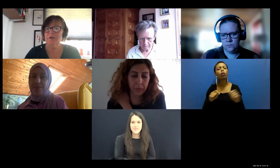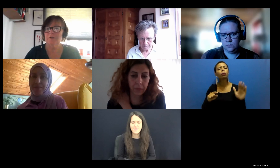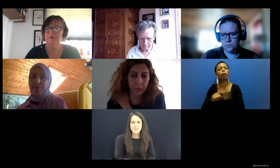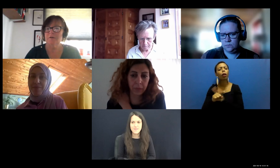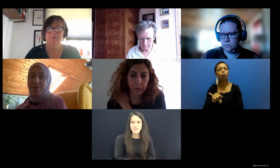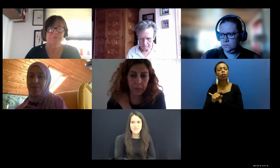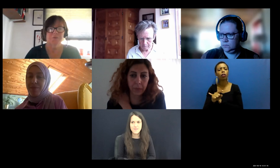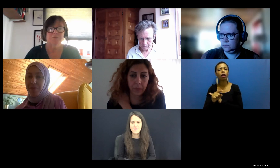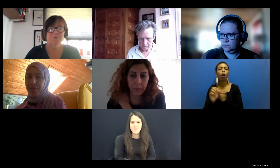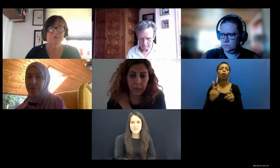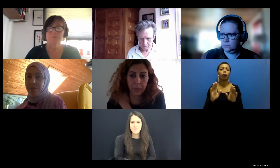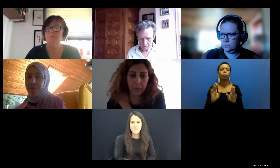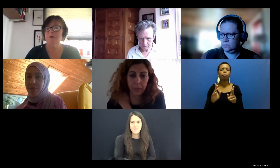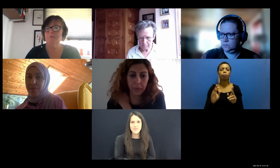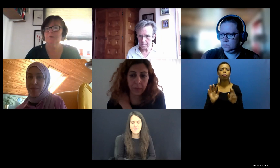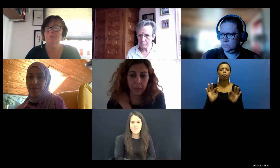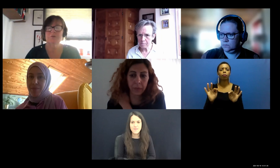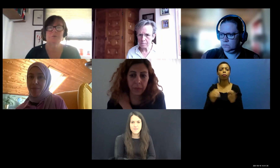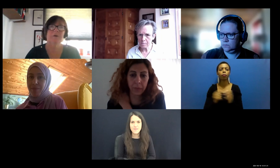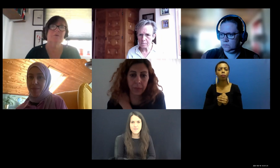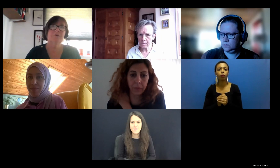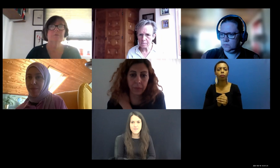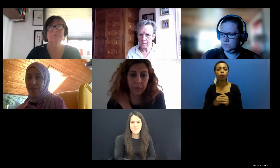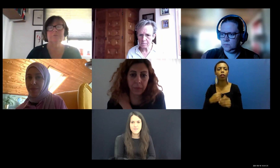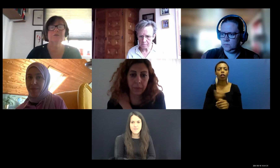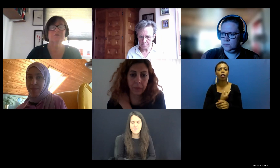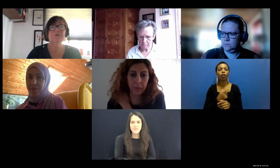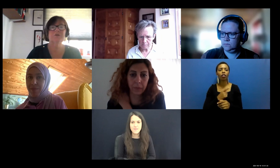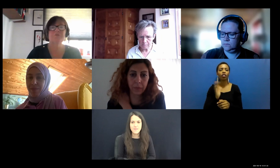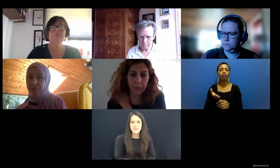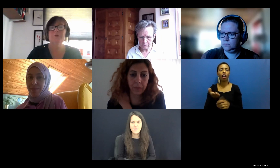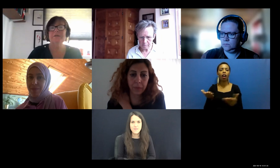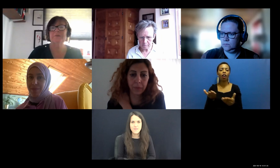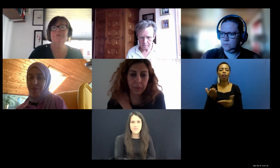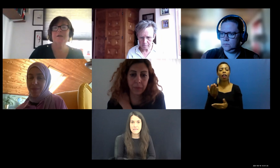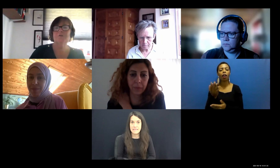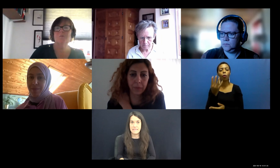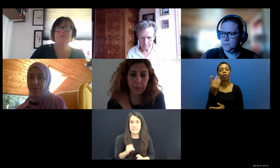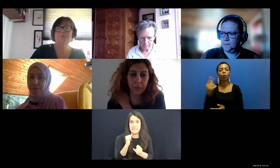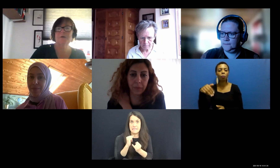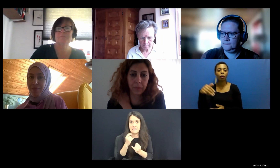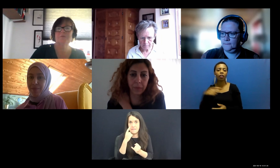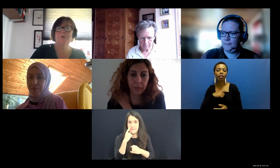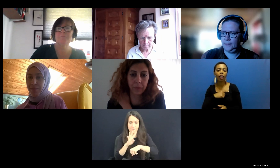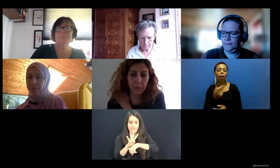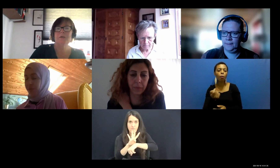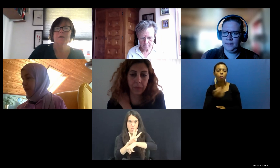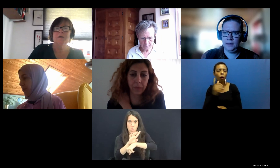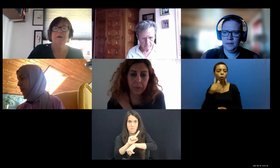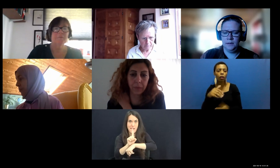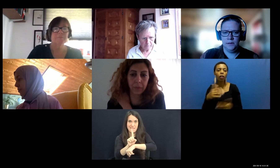got another 40. What is it? 41. We've got just a few more minutes. Some final comments, perhaps,